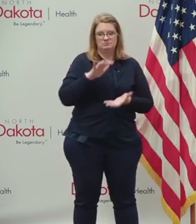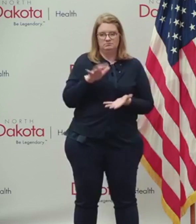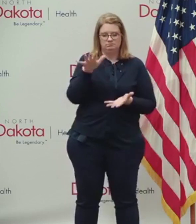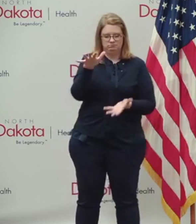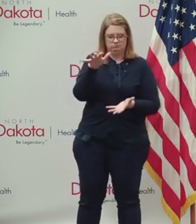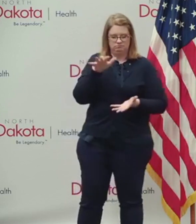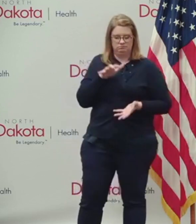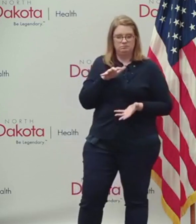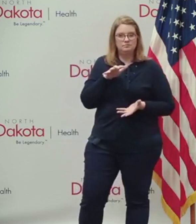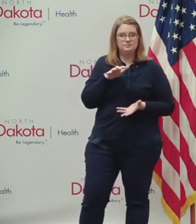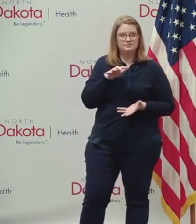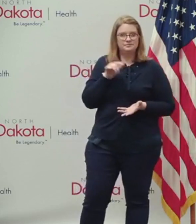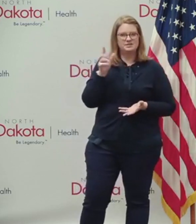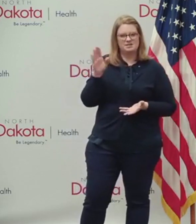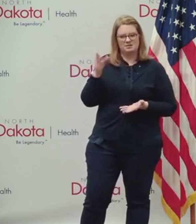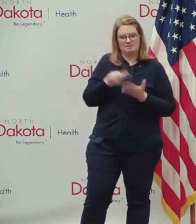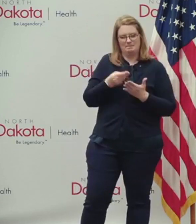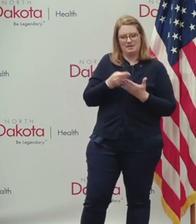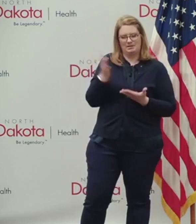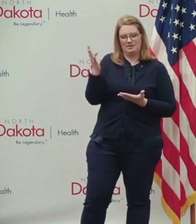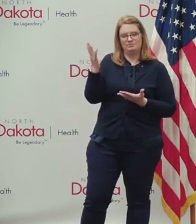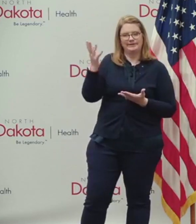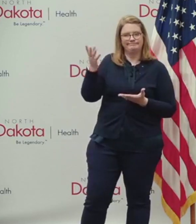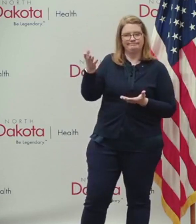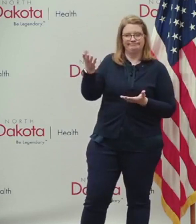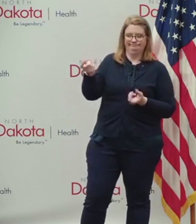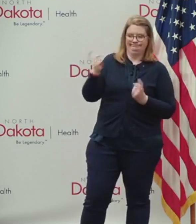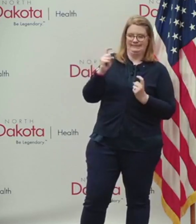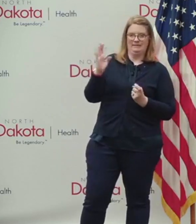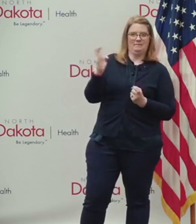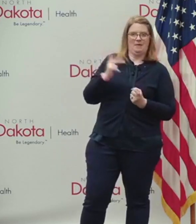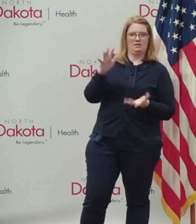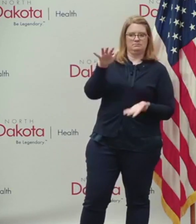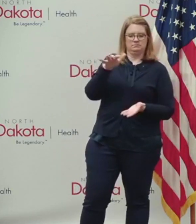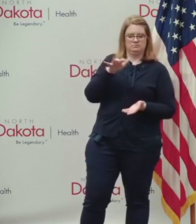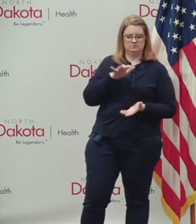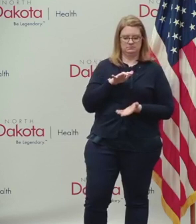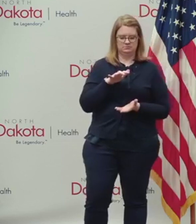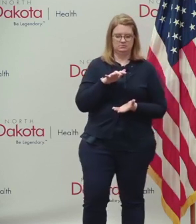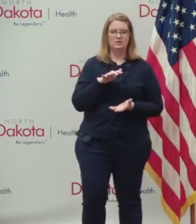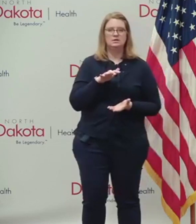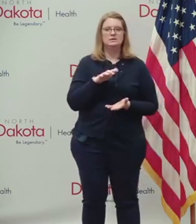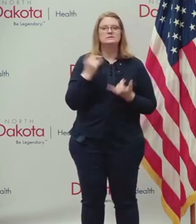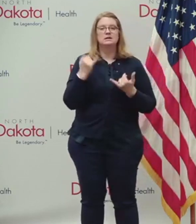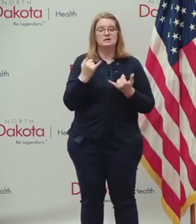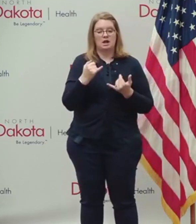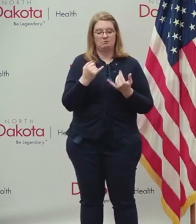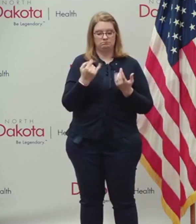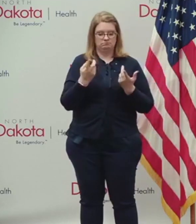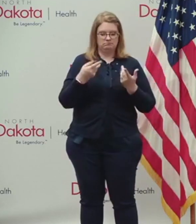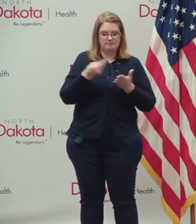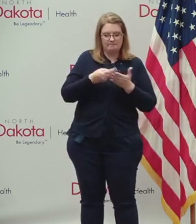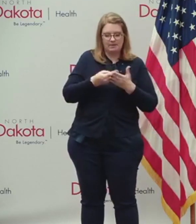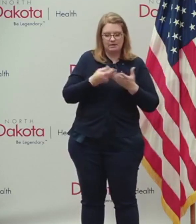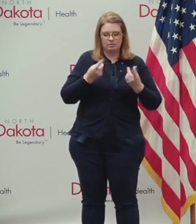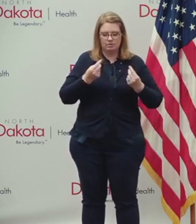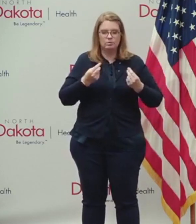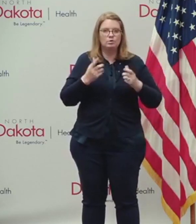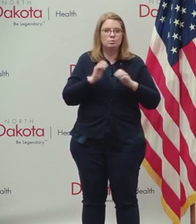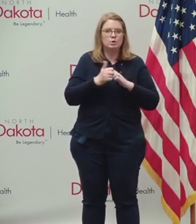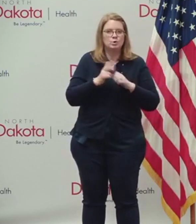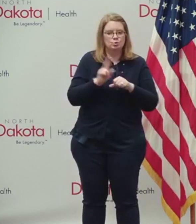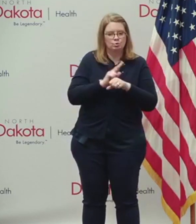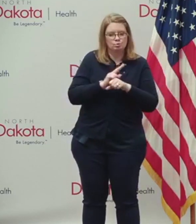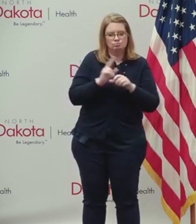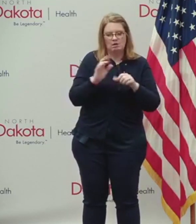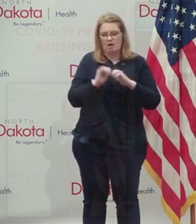of potential turnback. But what we have done, the highlights of the repurposing this, is that with the